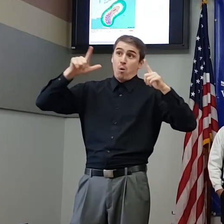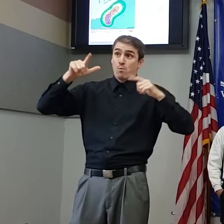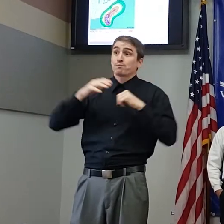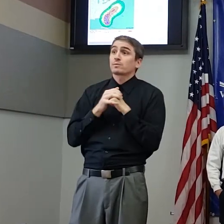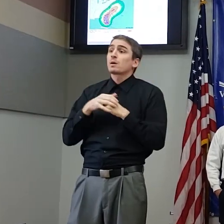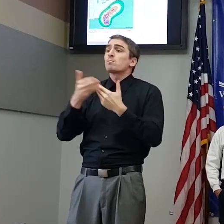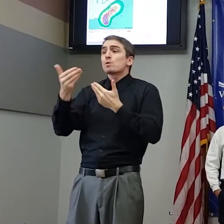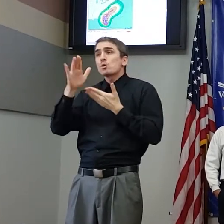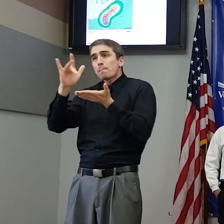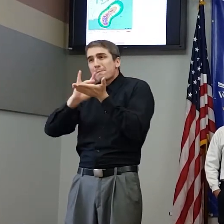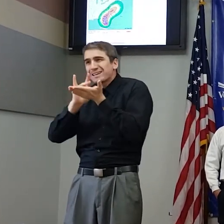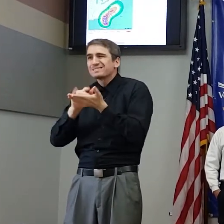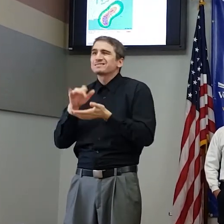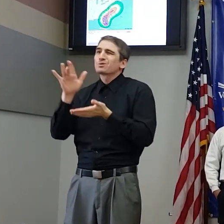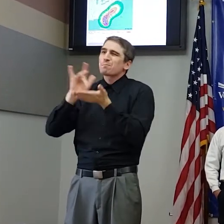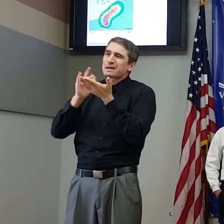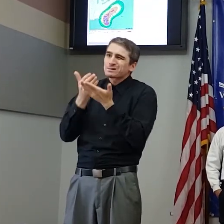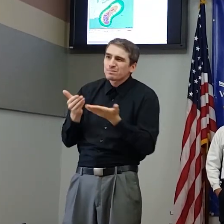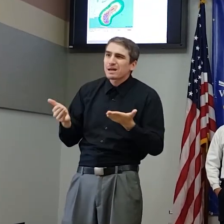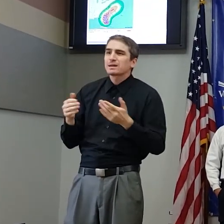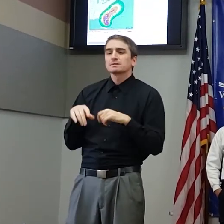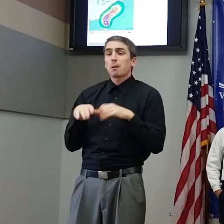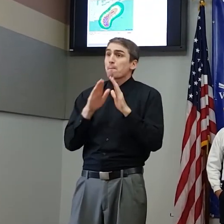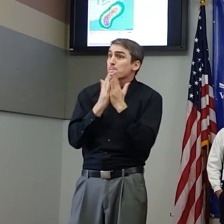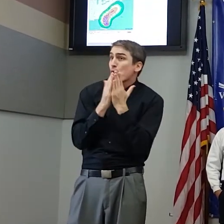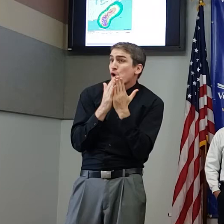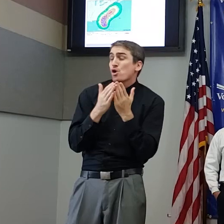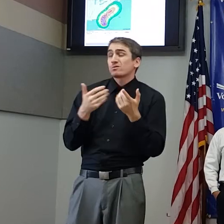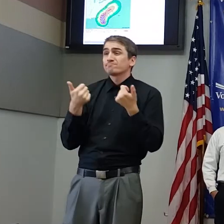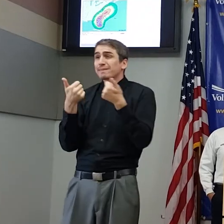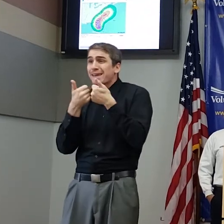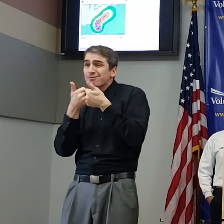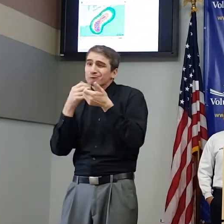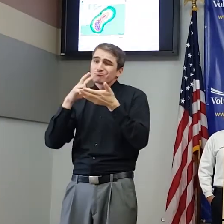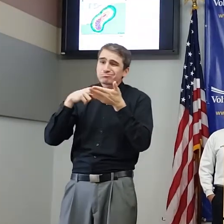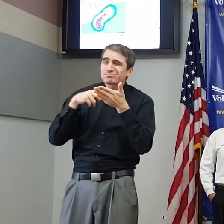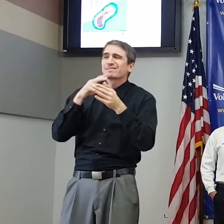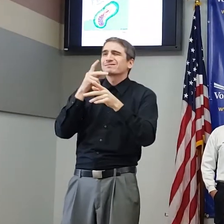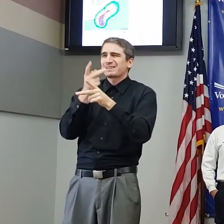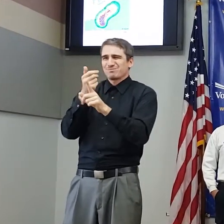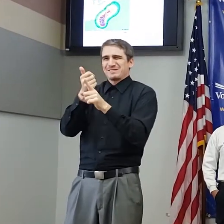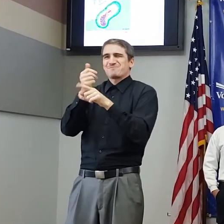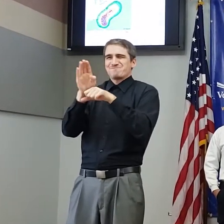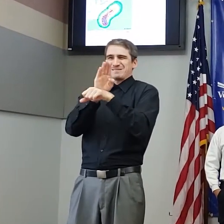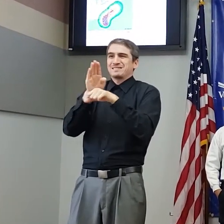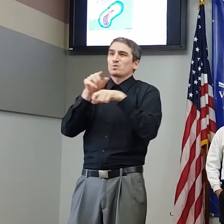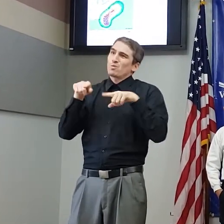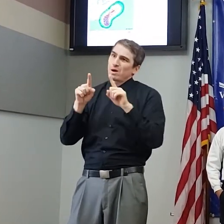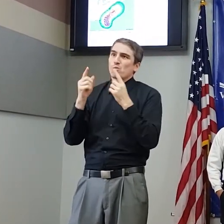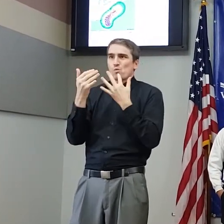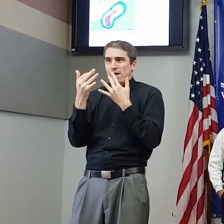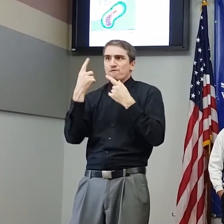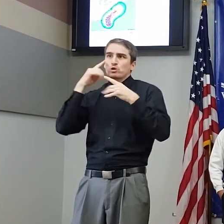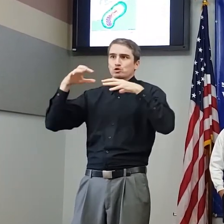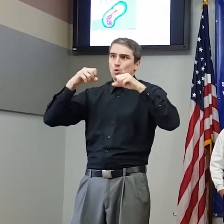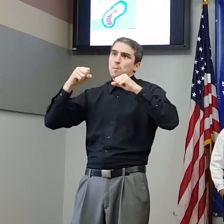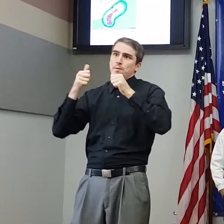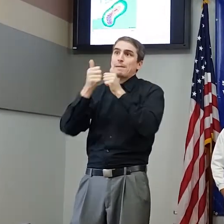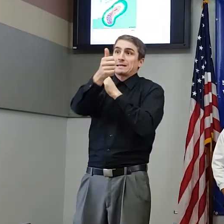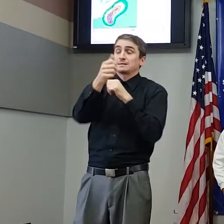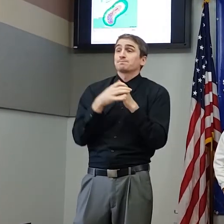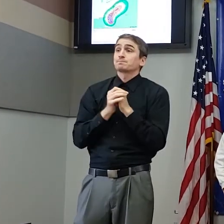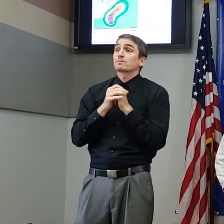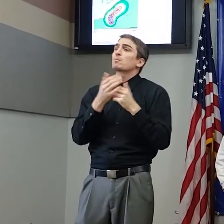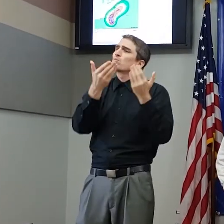supplies, and a book, a game, something to keep you busy as we ride out the storm. Non-perishable